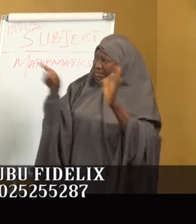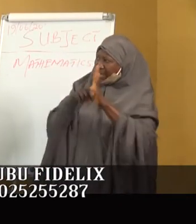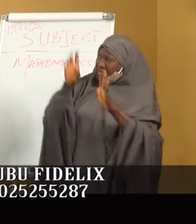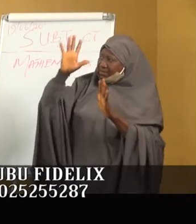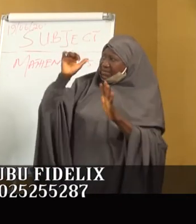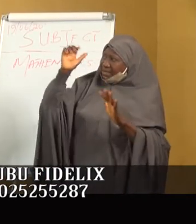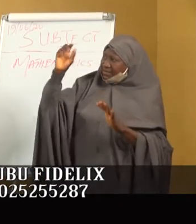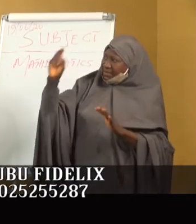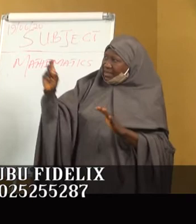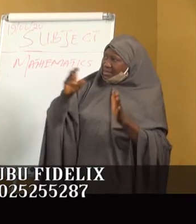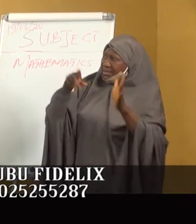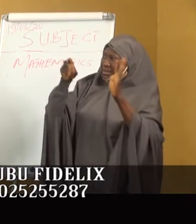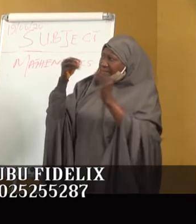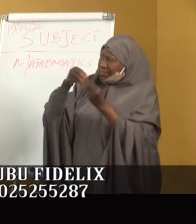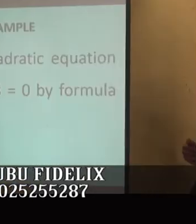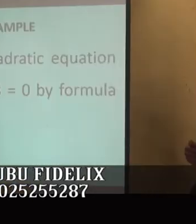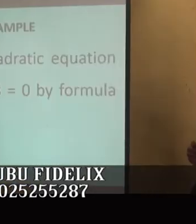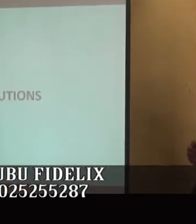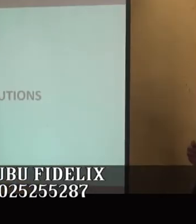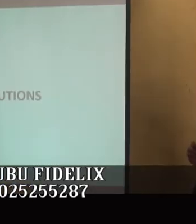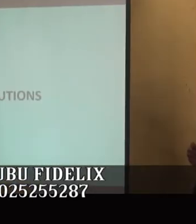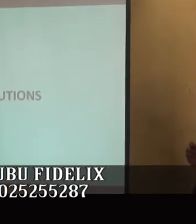3 equals to 0 by formula.